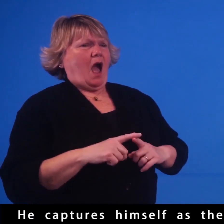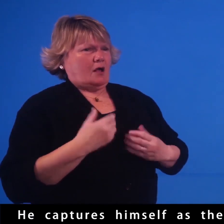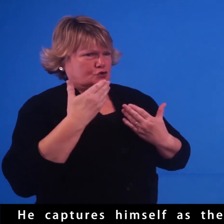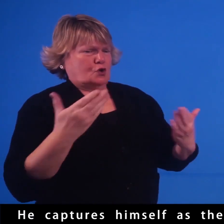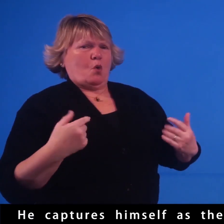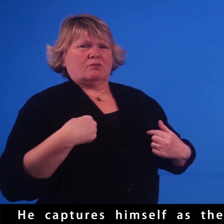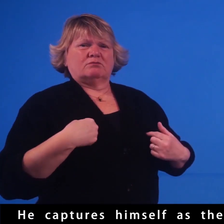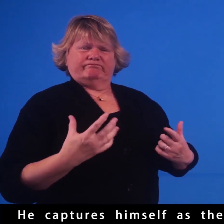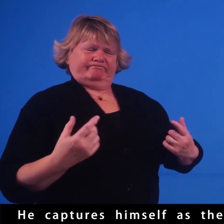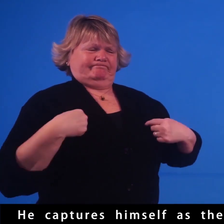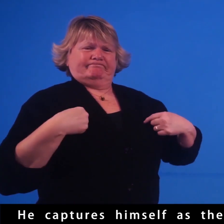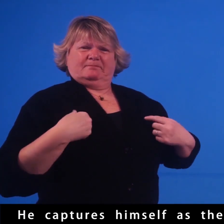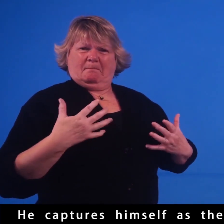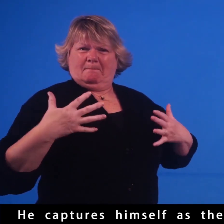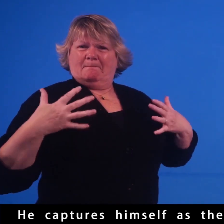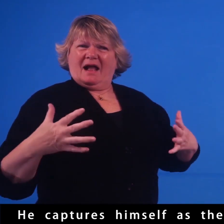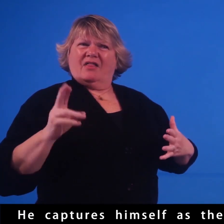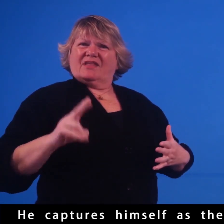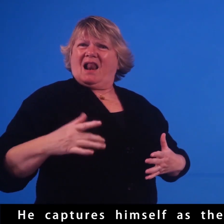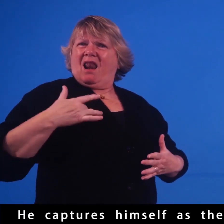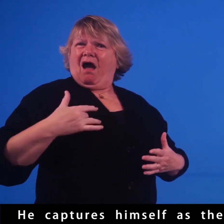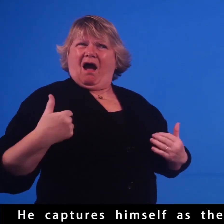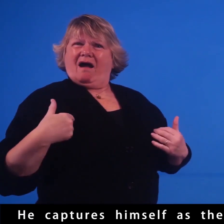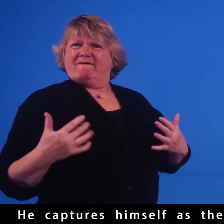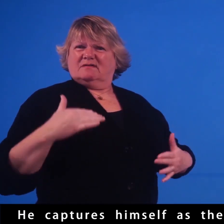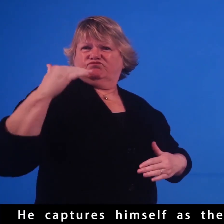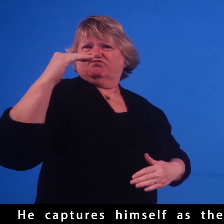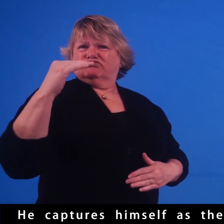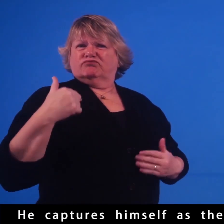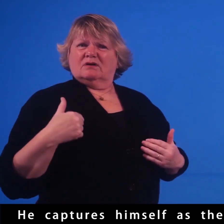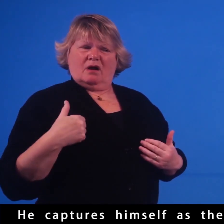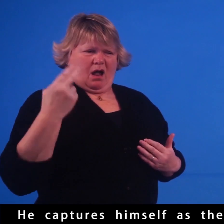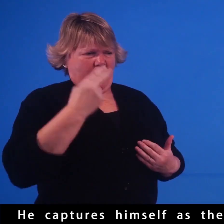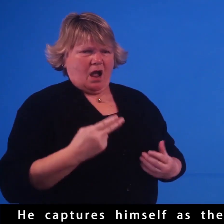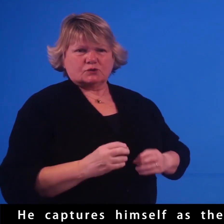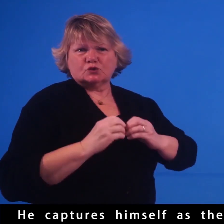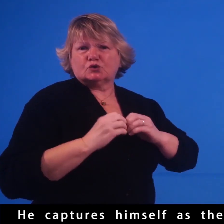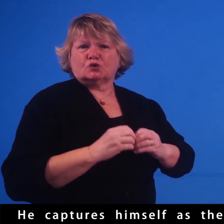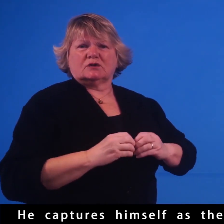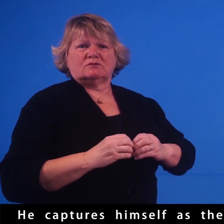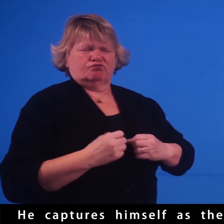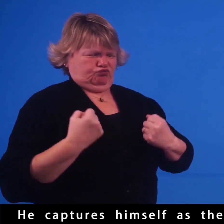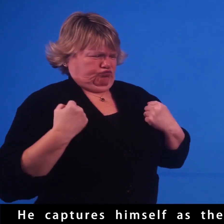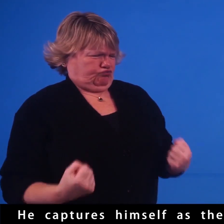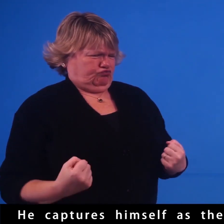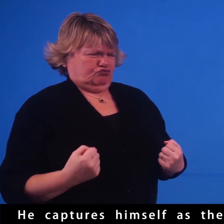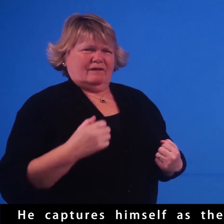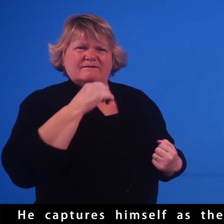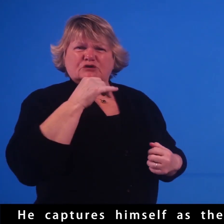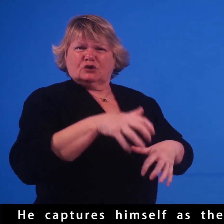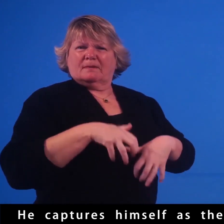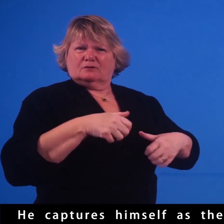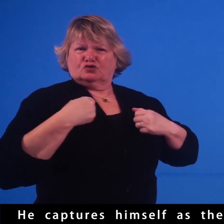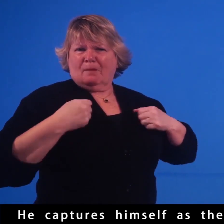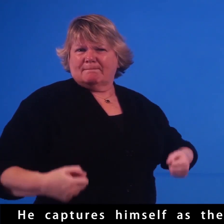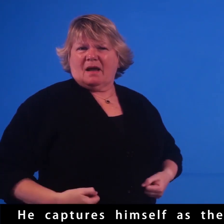He captures himself as the larger-than-life art student, fierce in his fisherman's jumper and